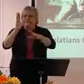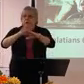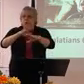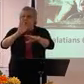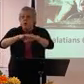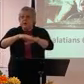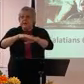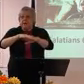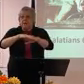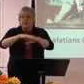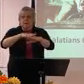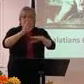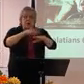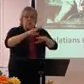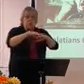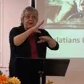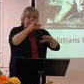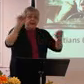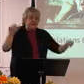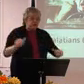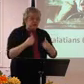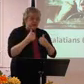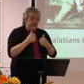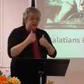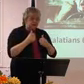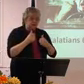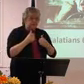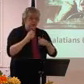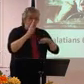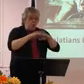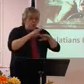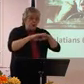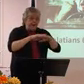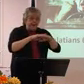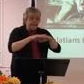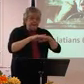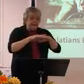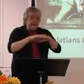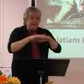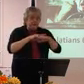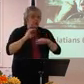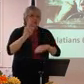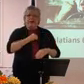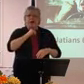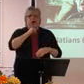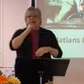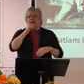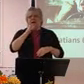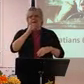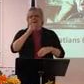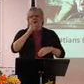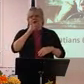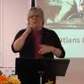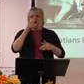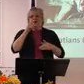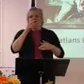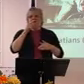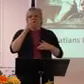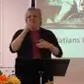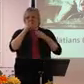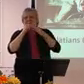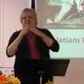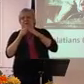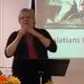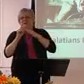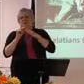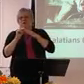warning and a challenge. The first is the warning. We're not going to get away with anything. Now, we might